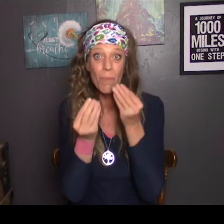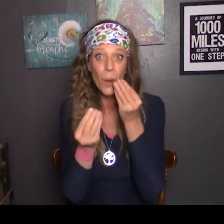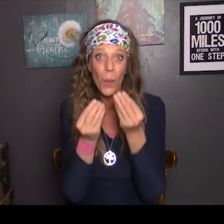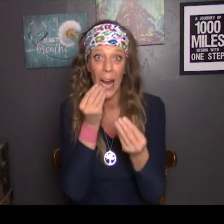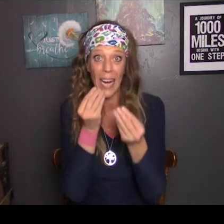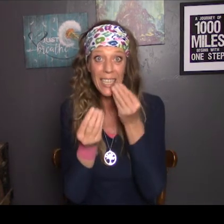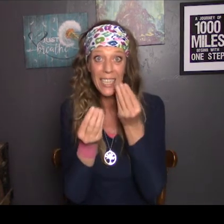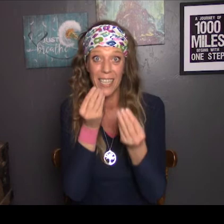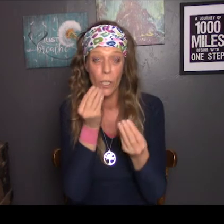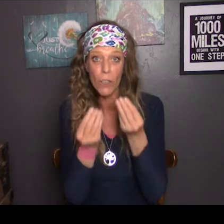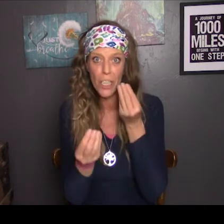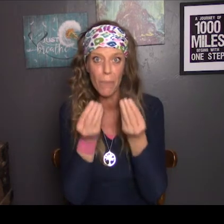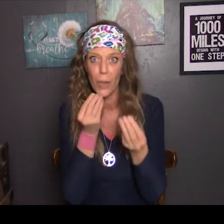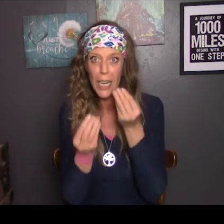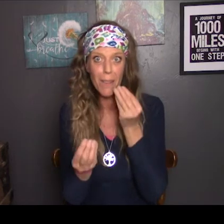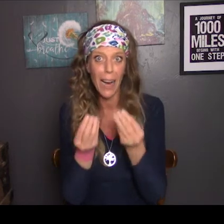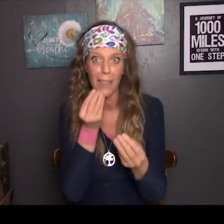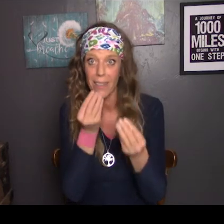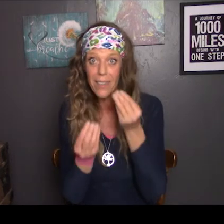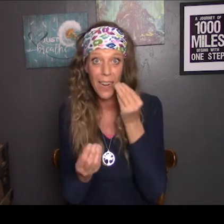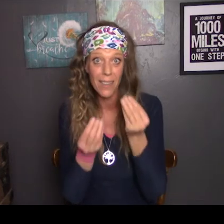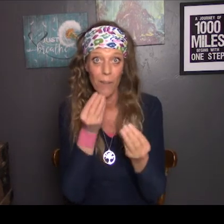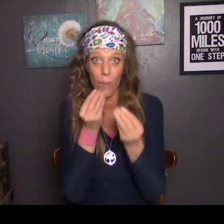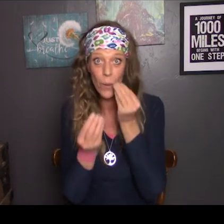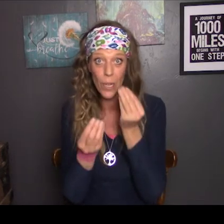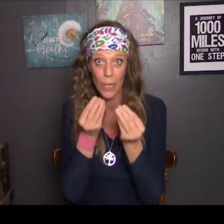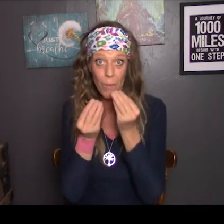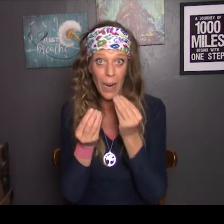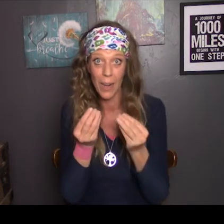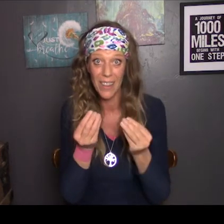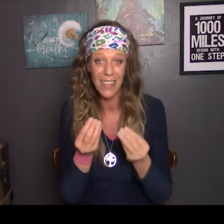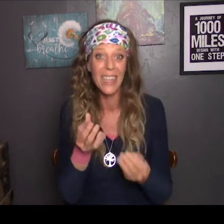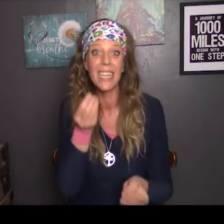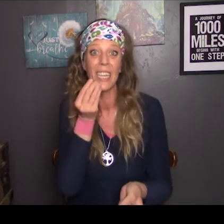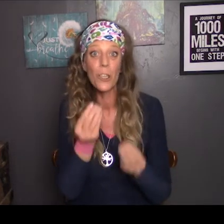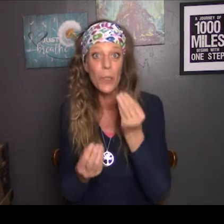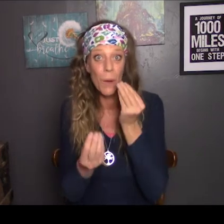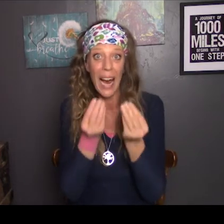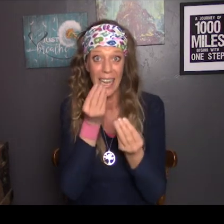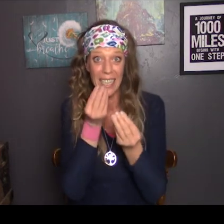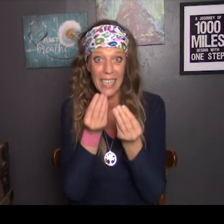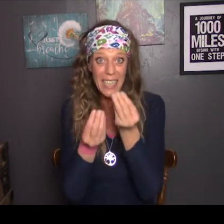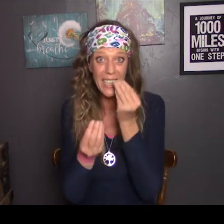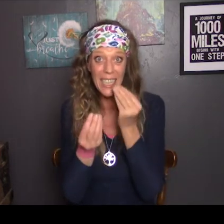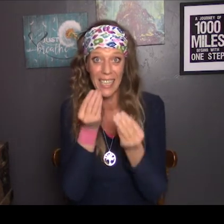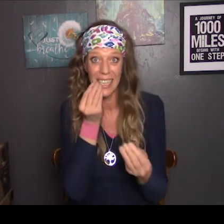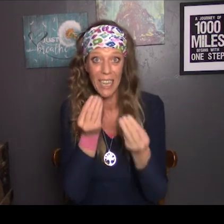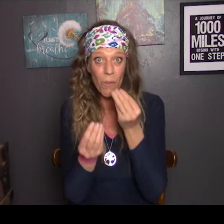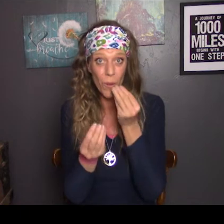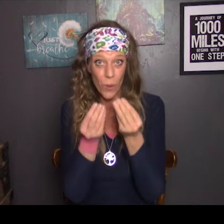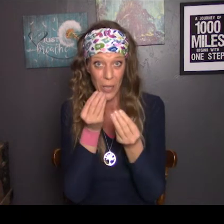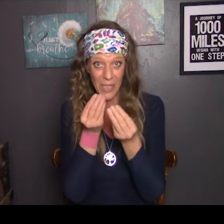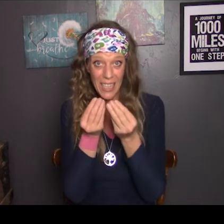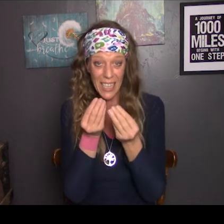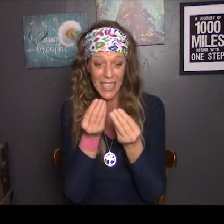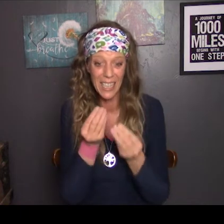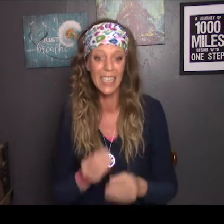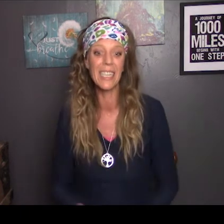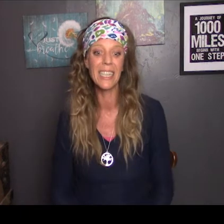Both hands. You're just putting lots and lots of food in your mouth. 2 hands. Food.